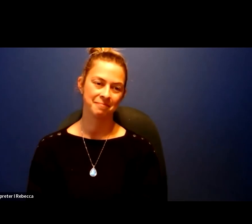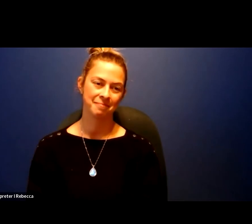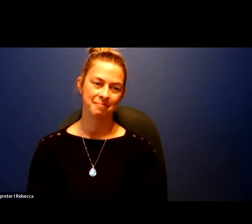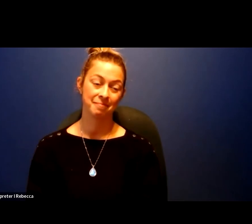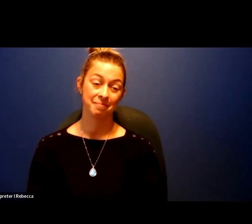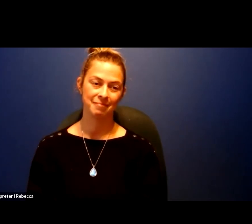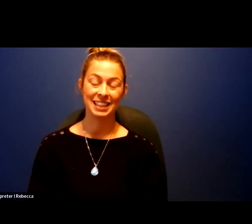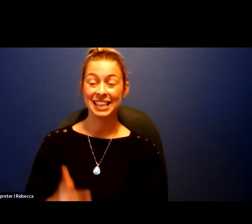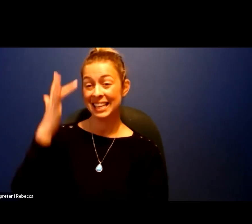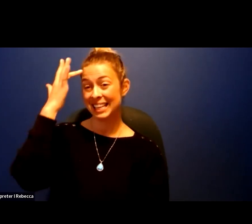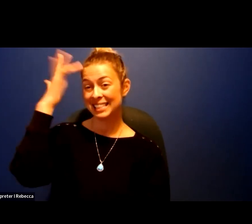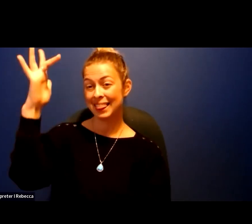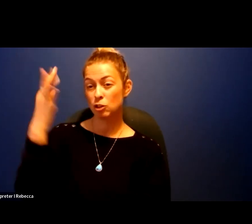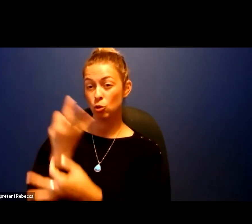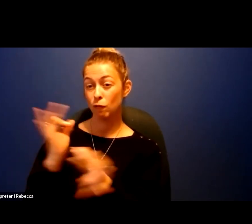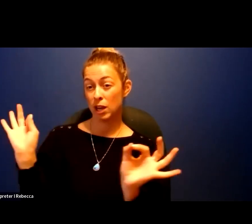Intellectual freedom.